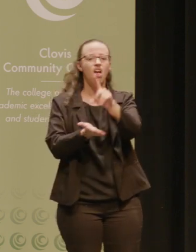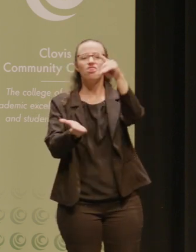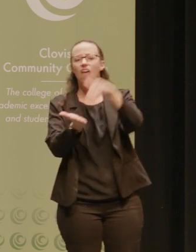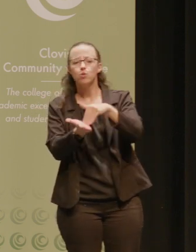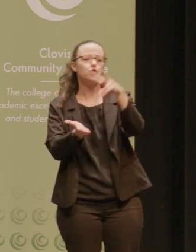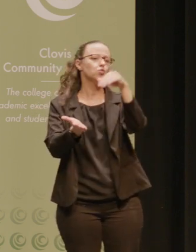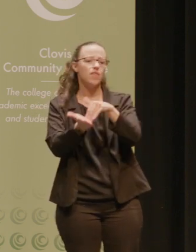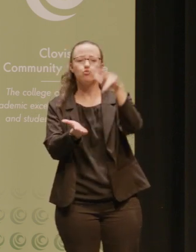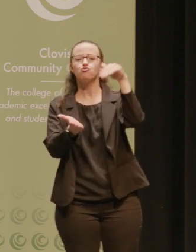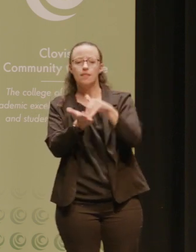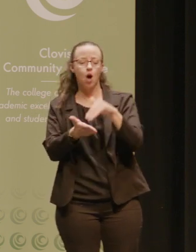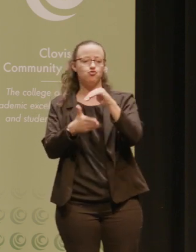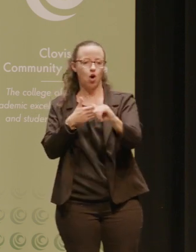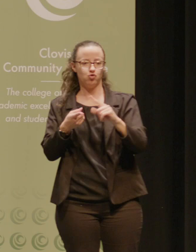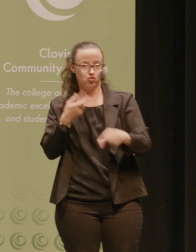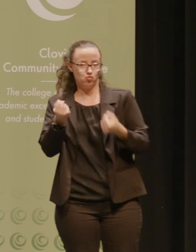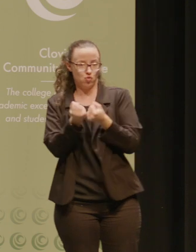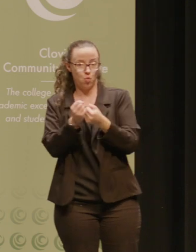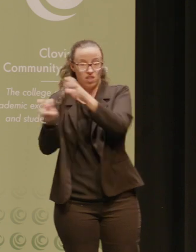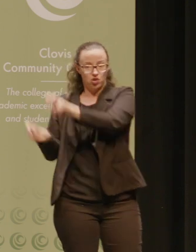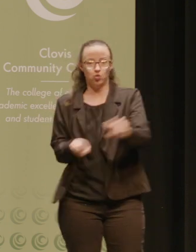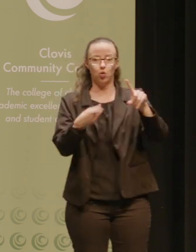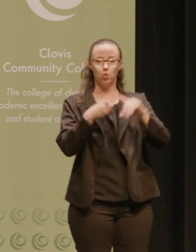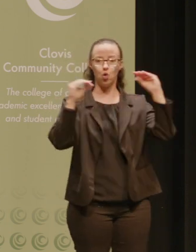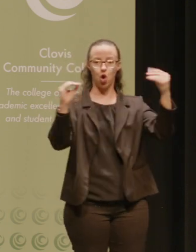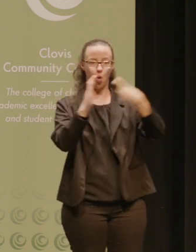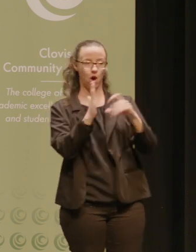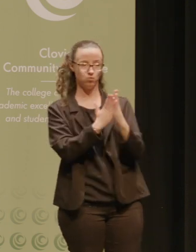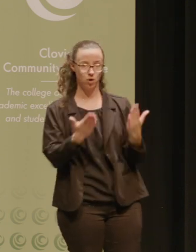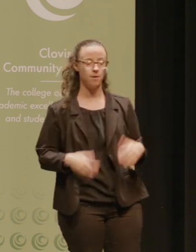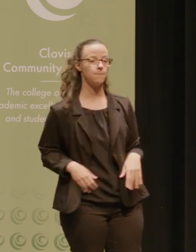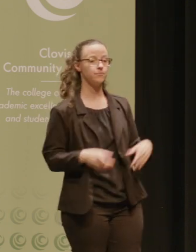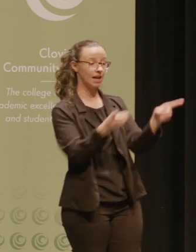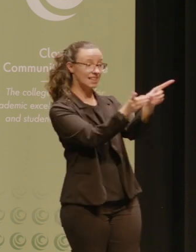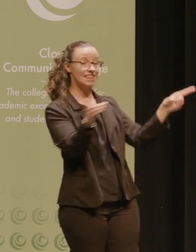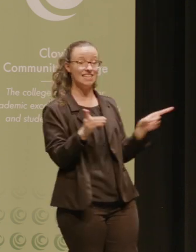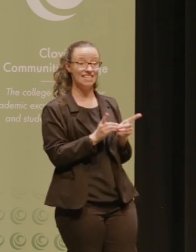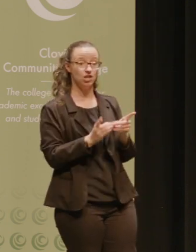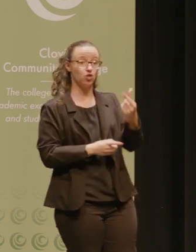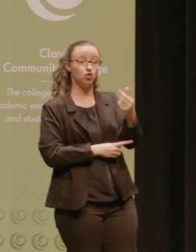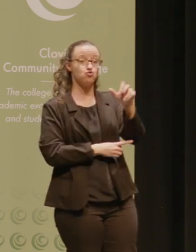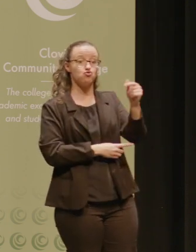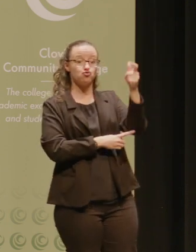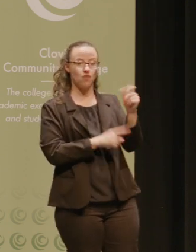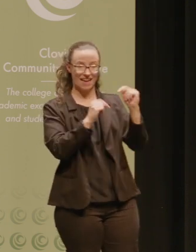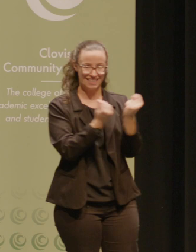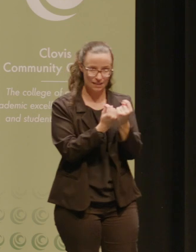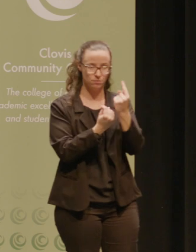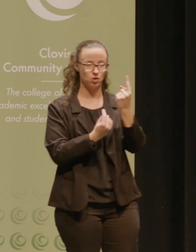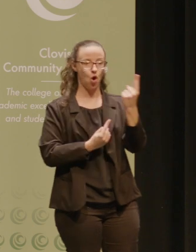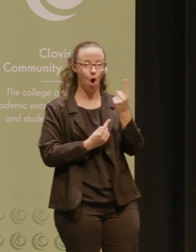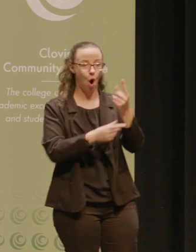and thousands of dollars to help support these transitions as well. The district grants team is constantly curating